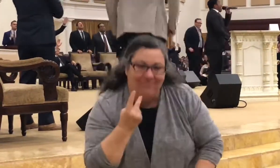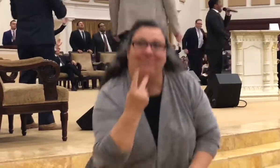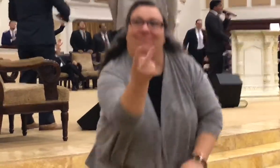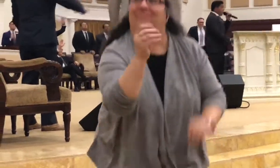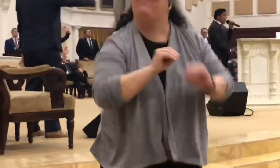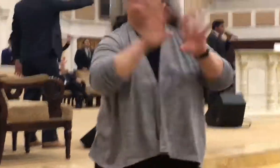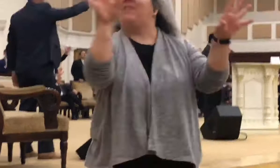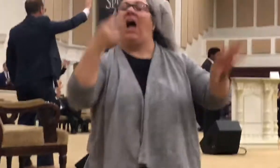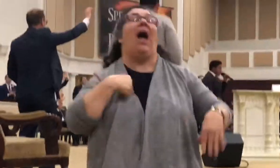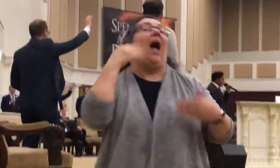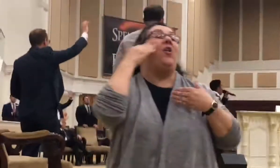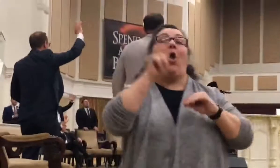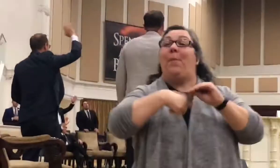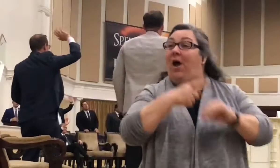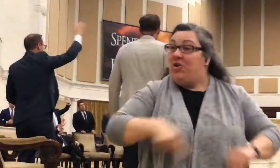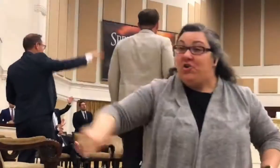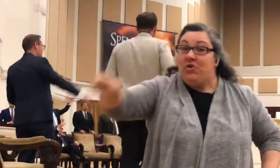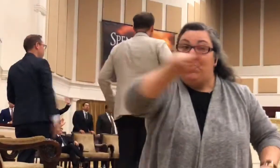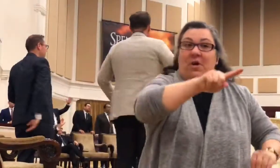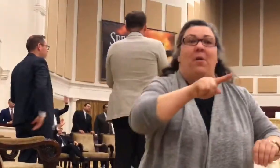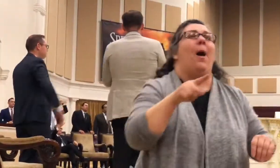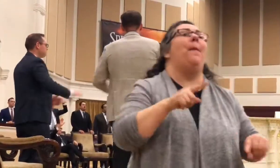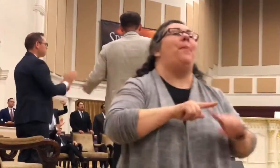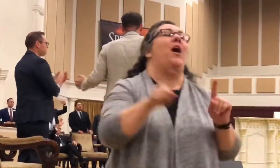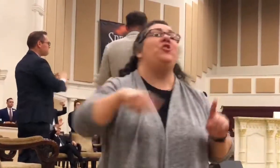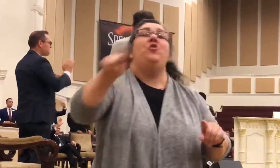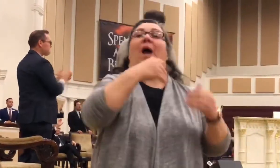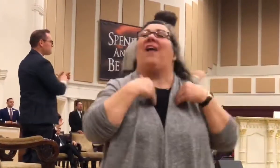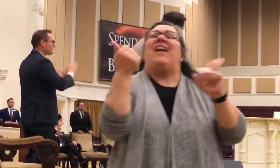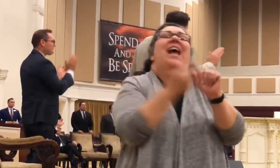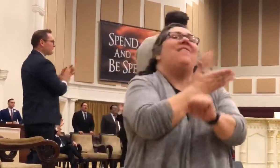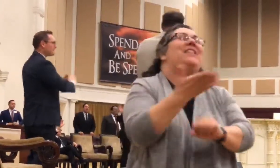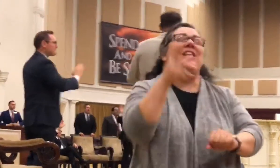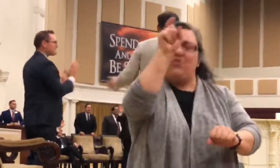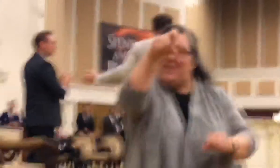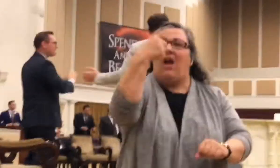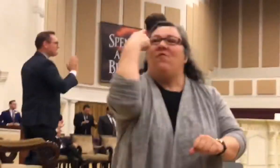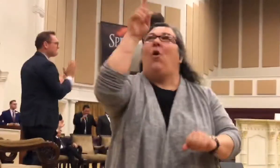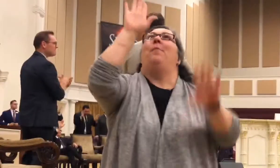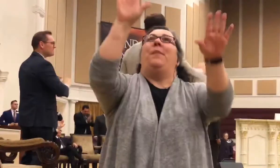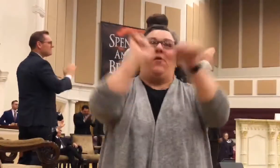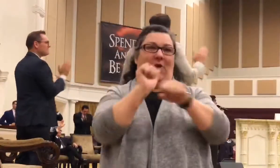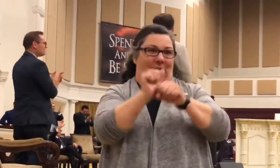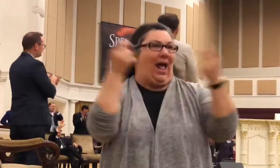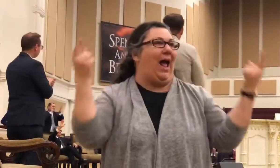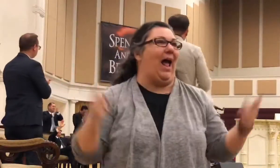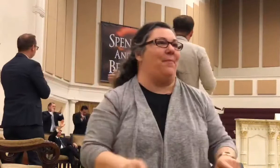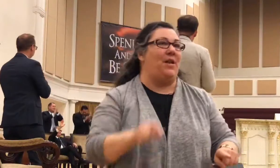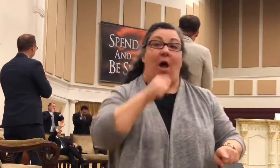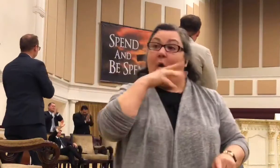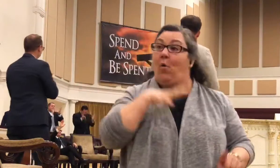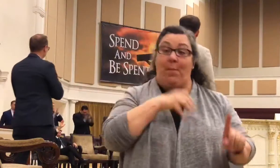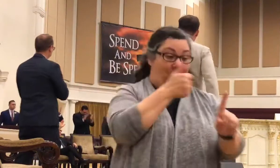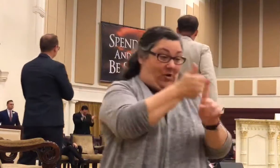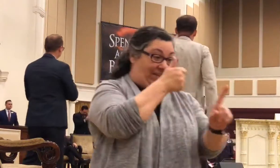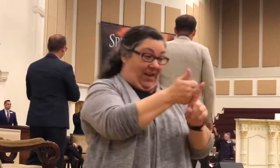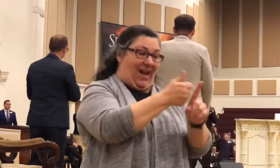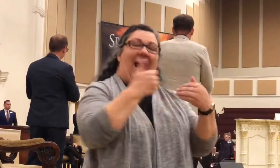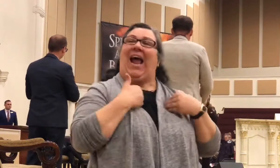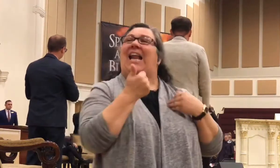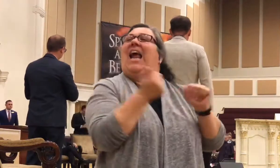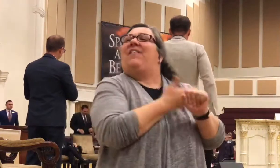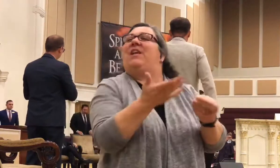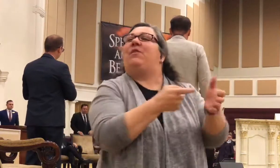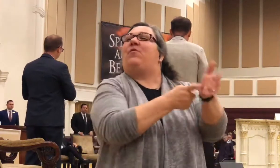sight. I don't know about you, but you've got all the right ingredients for a miracle. She had everything that it took for